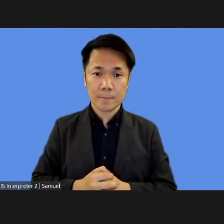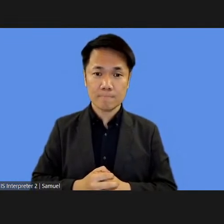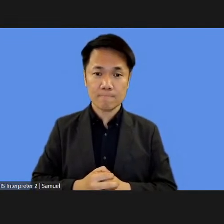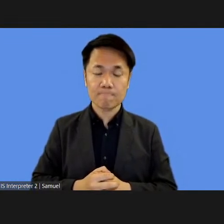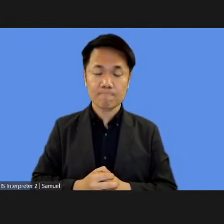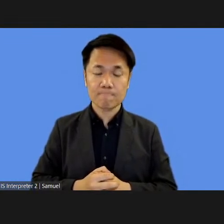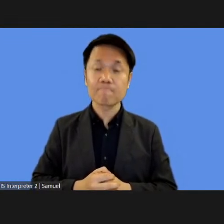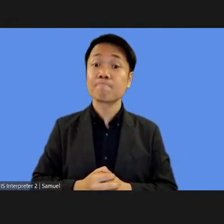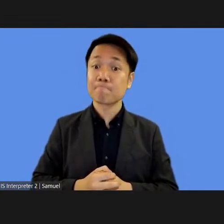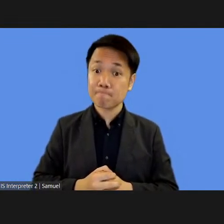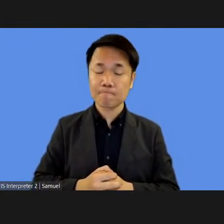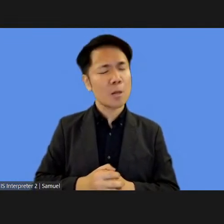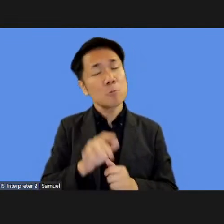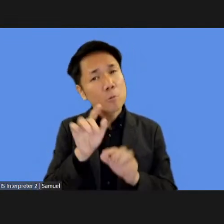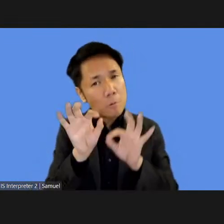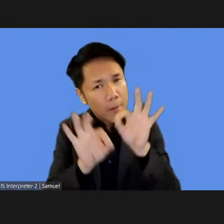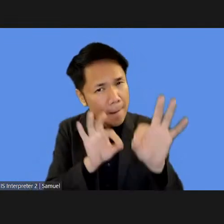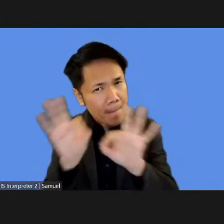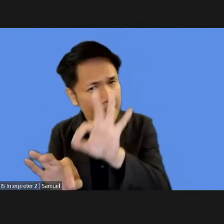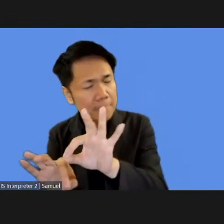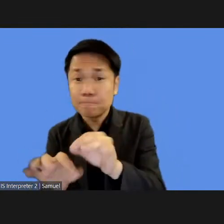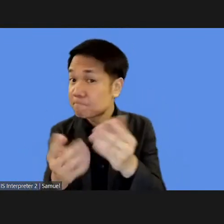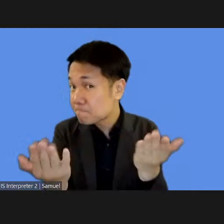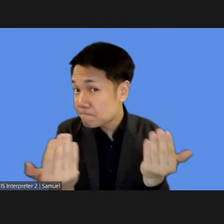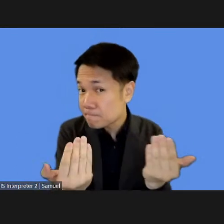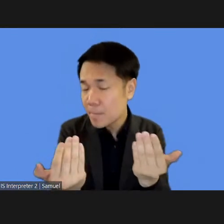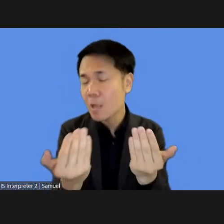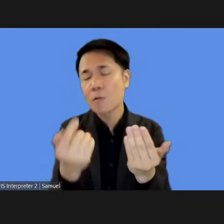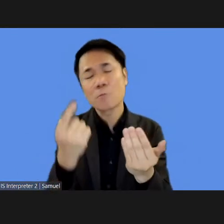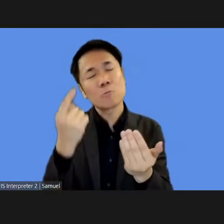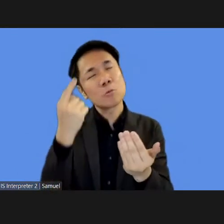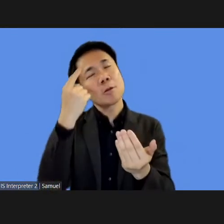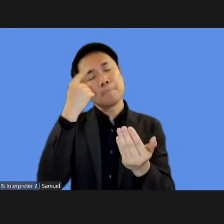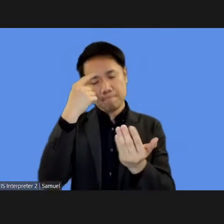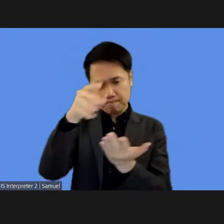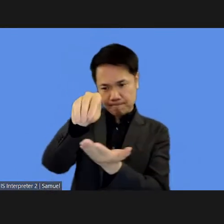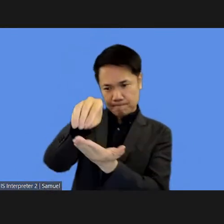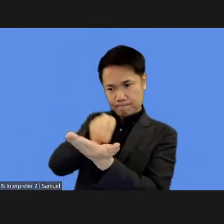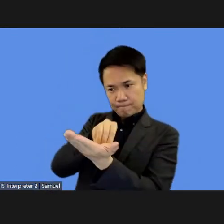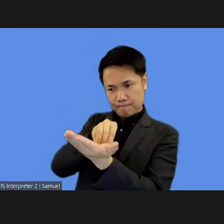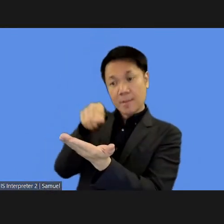recommendation that I will briefly highlight here. So